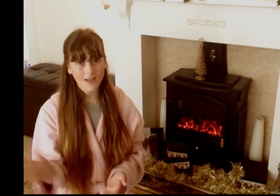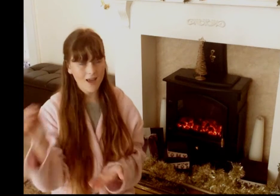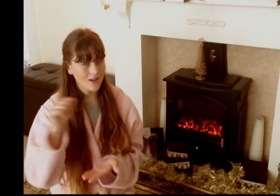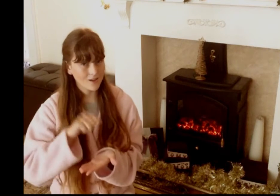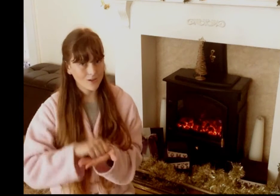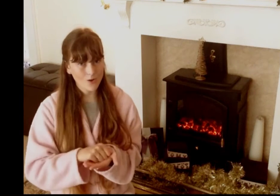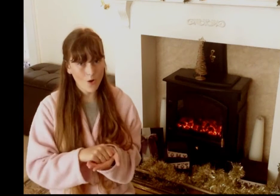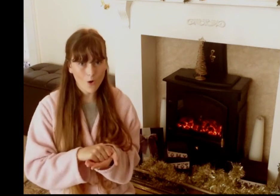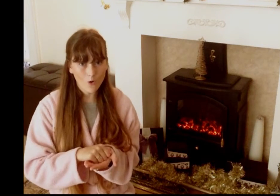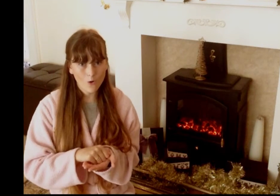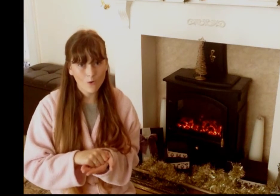can't hold.